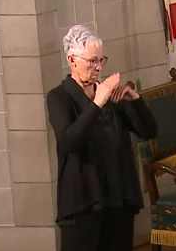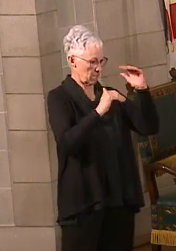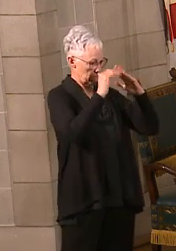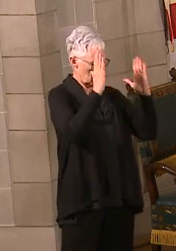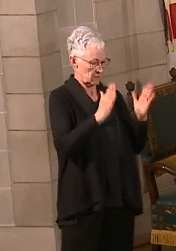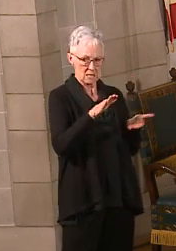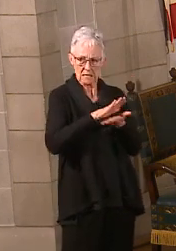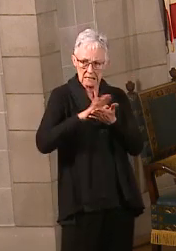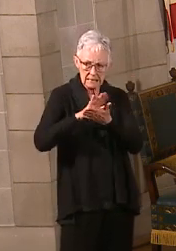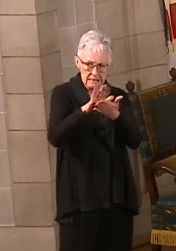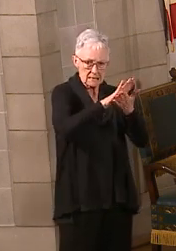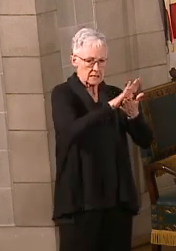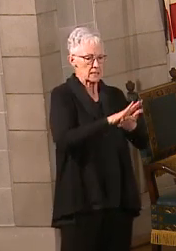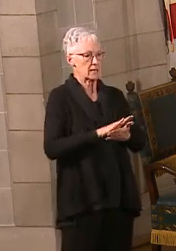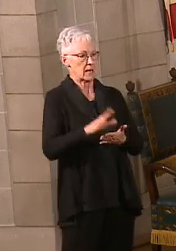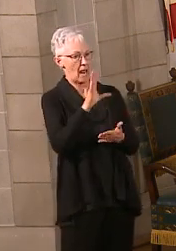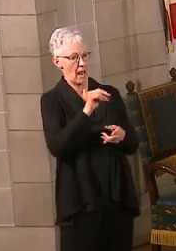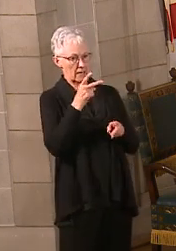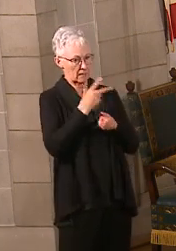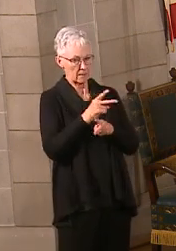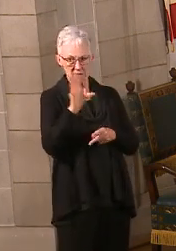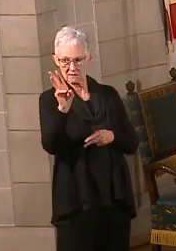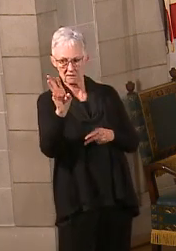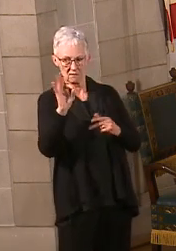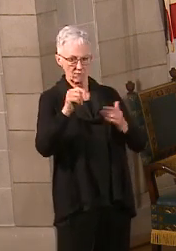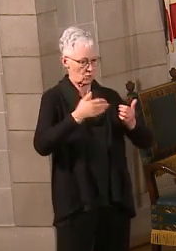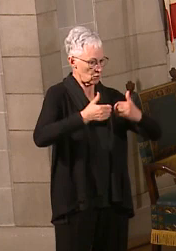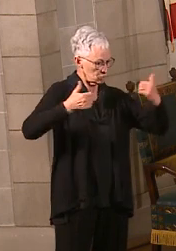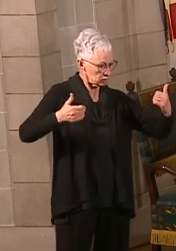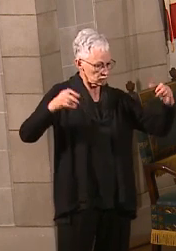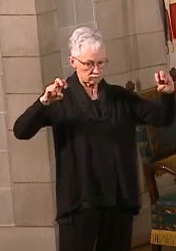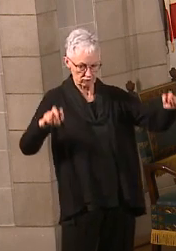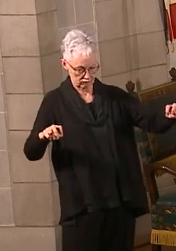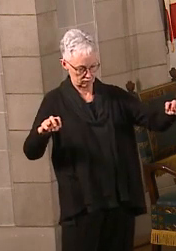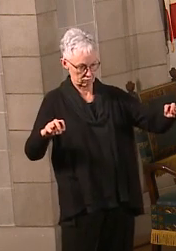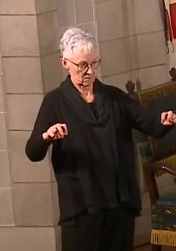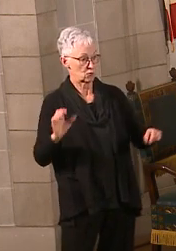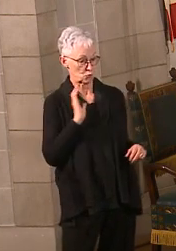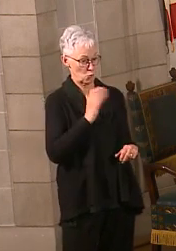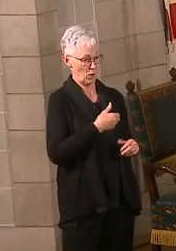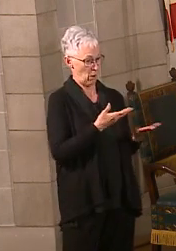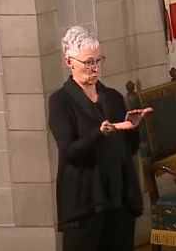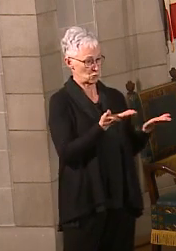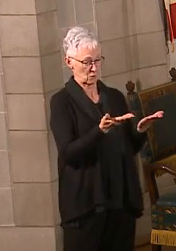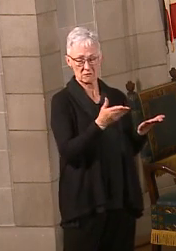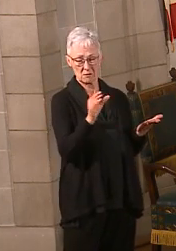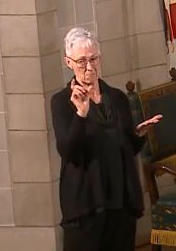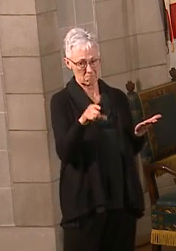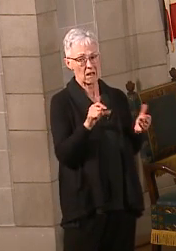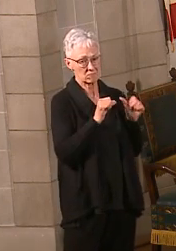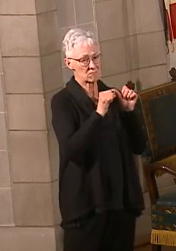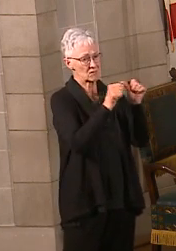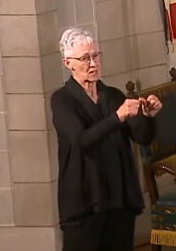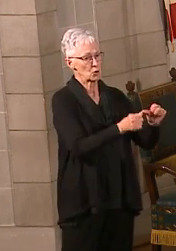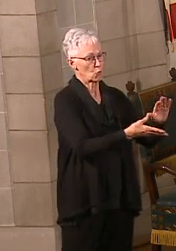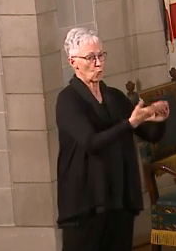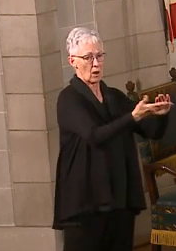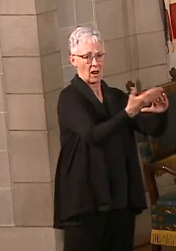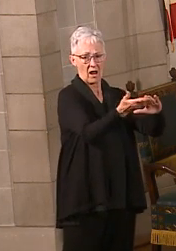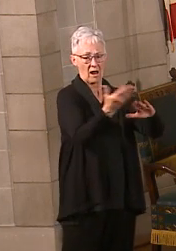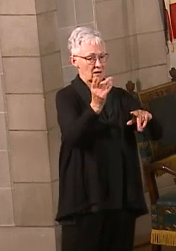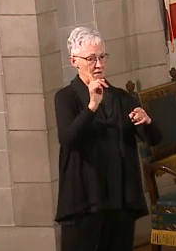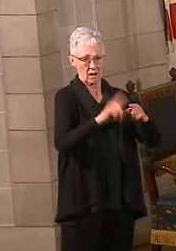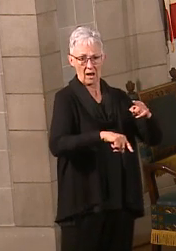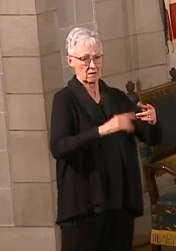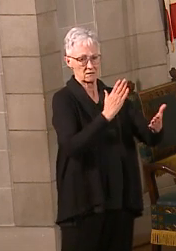that 6-foot distance, all of that. So we must keep our vital services going, and that's what we're doing here in state government, and we're doing it in a way to